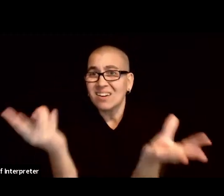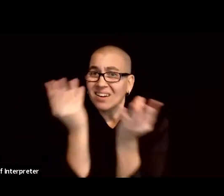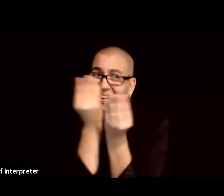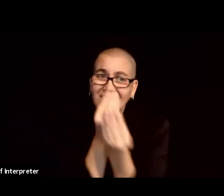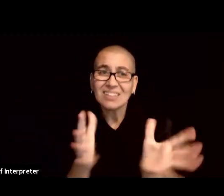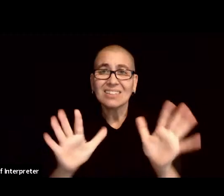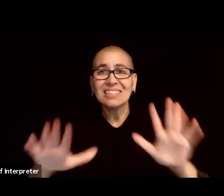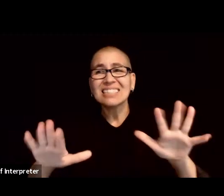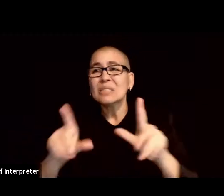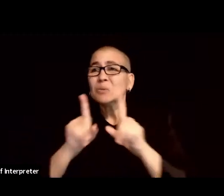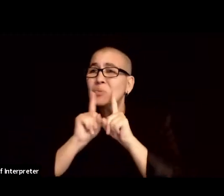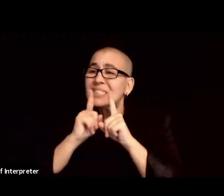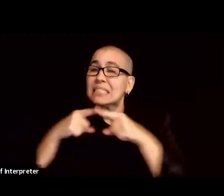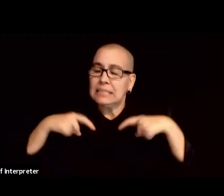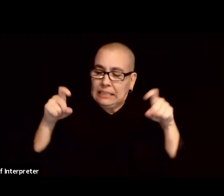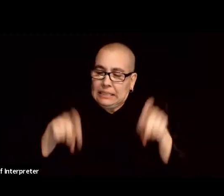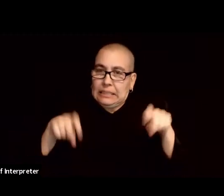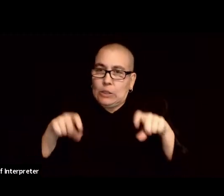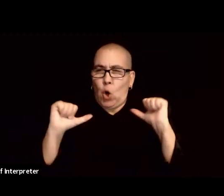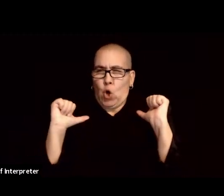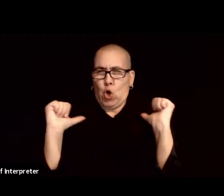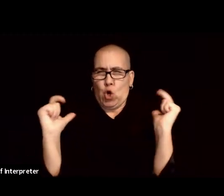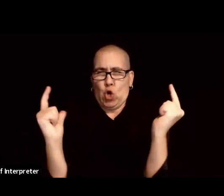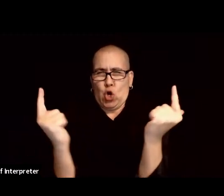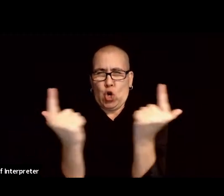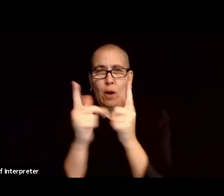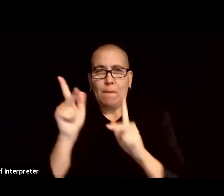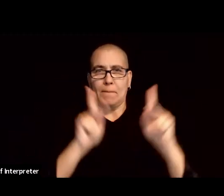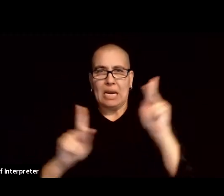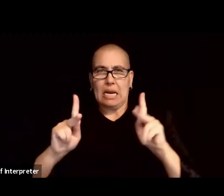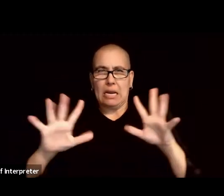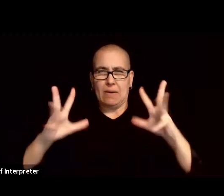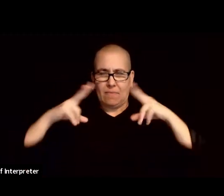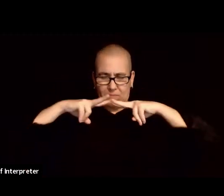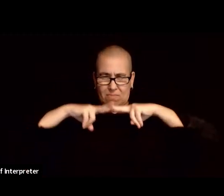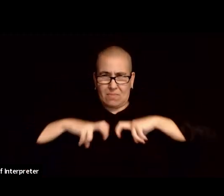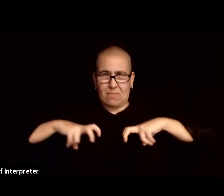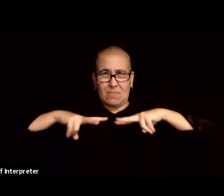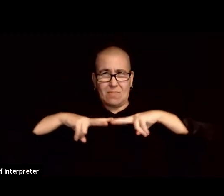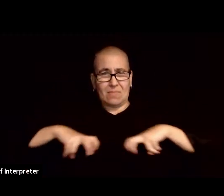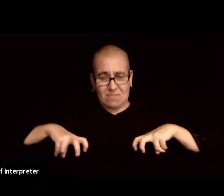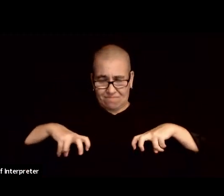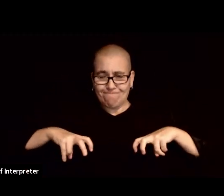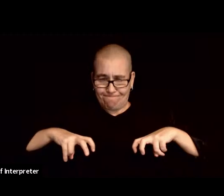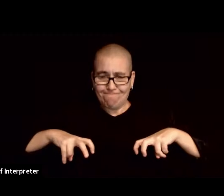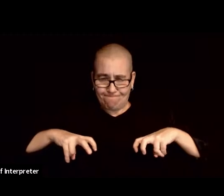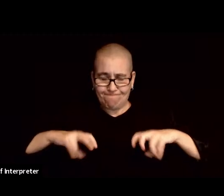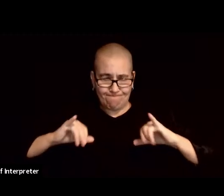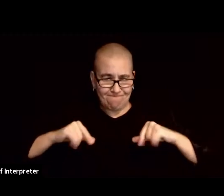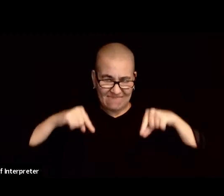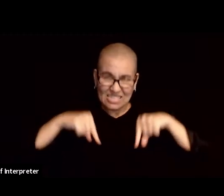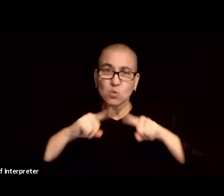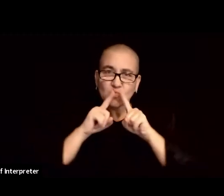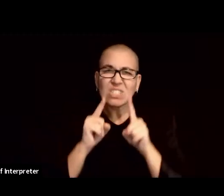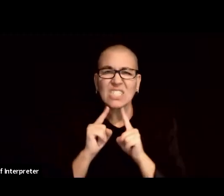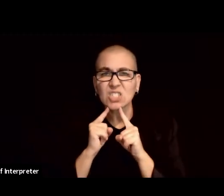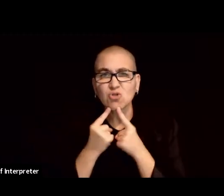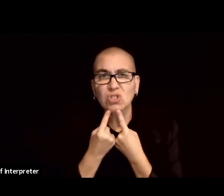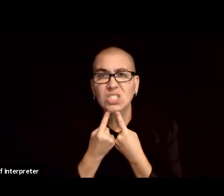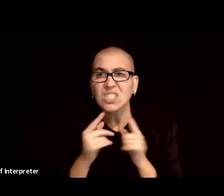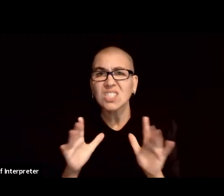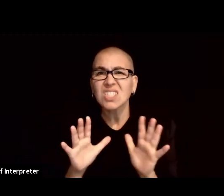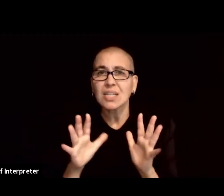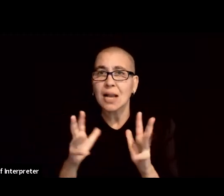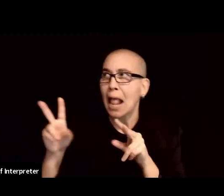be taking this very seriously. It's not a competition between the states. We want to